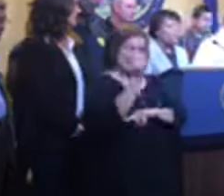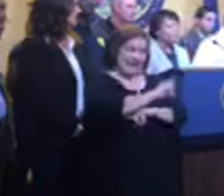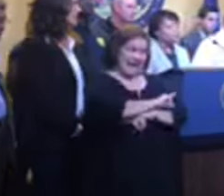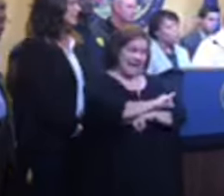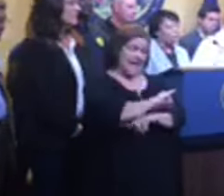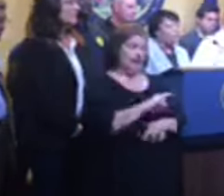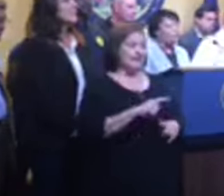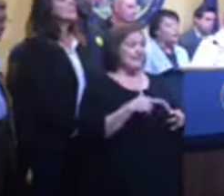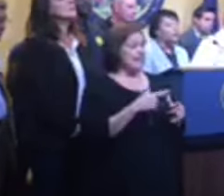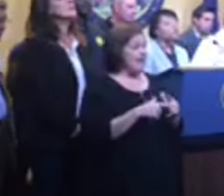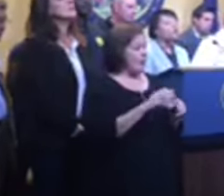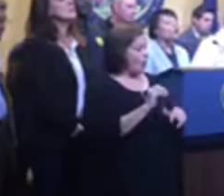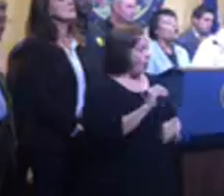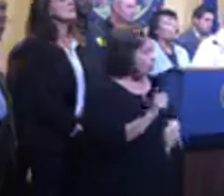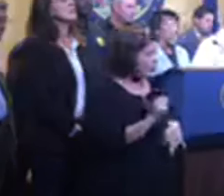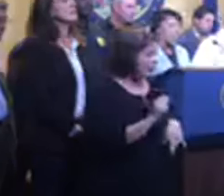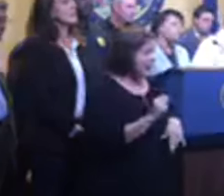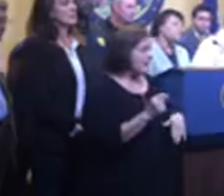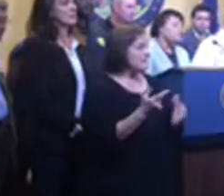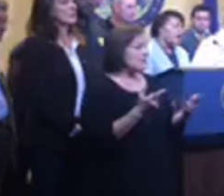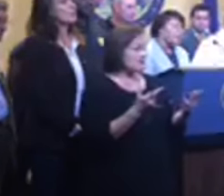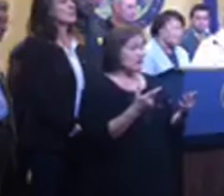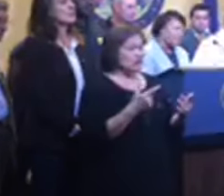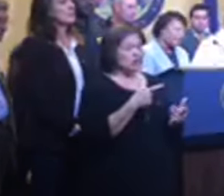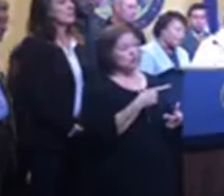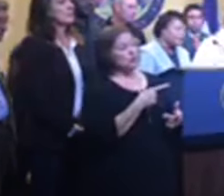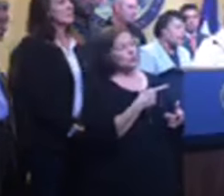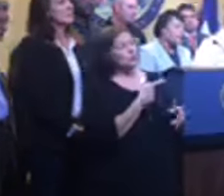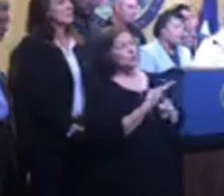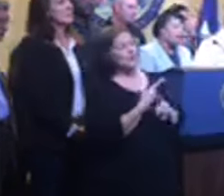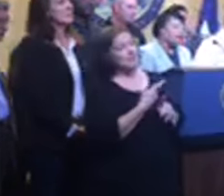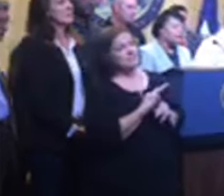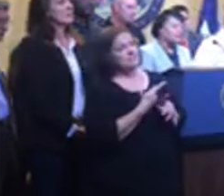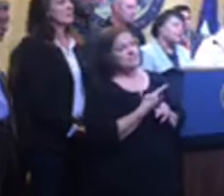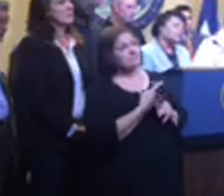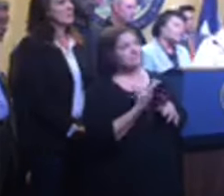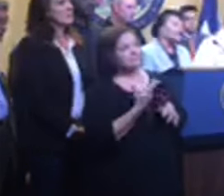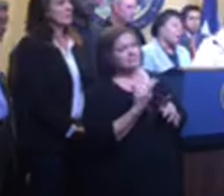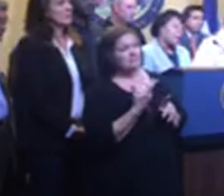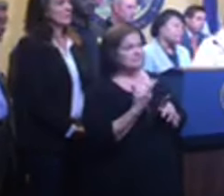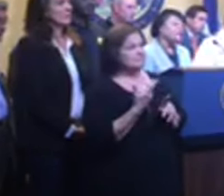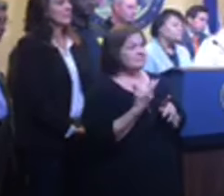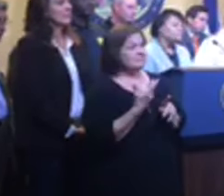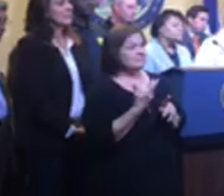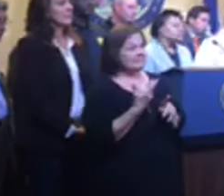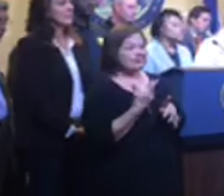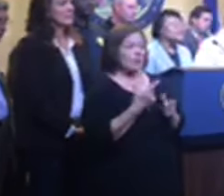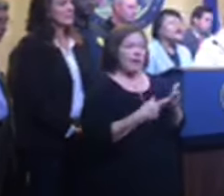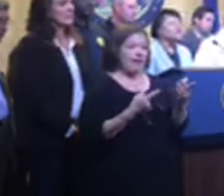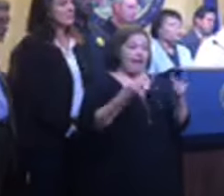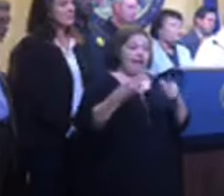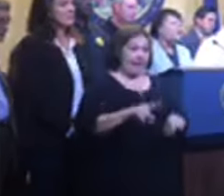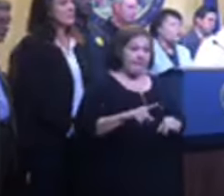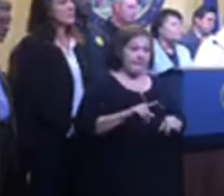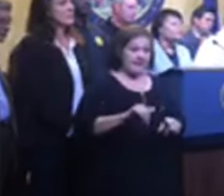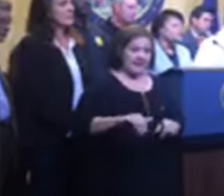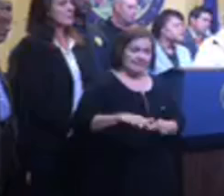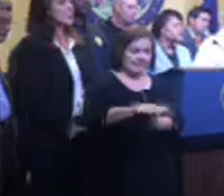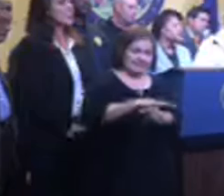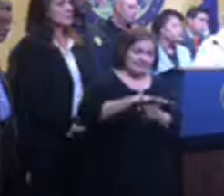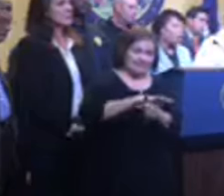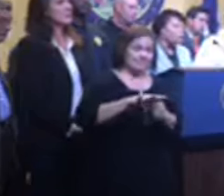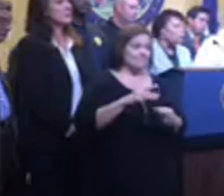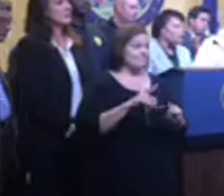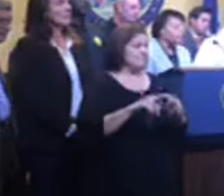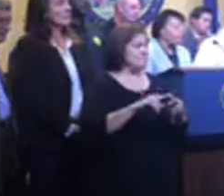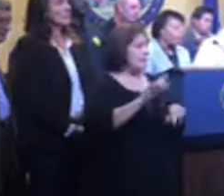course, going into overtime mode, and more than that when you factor in the hit to our economy and to that of our